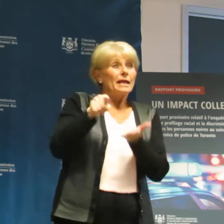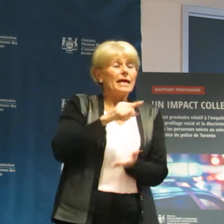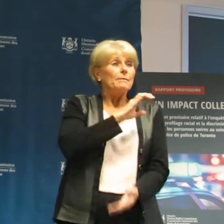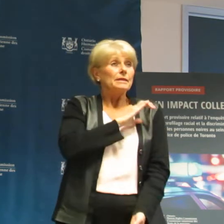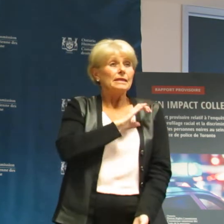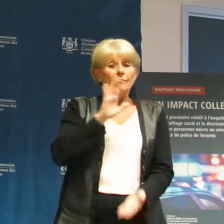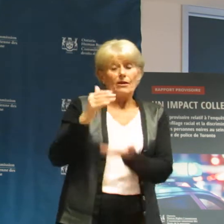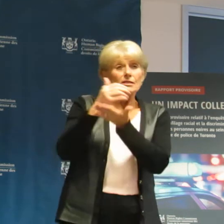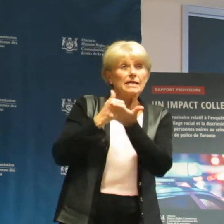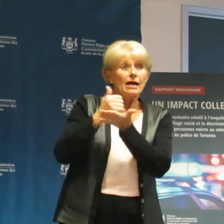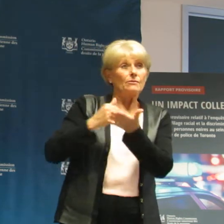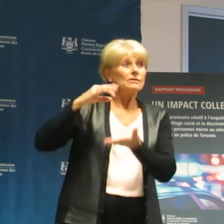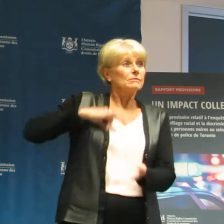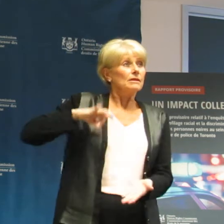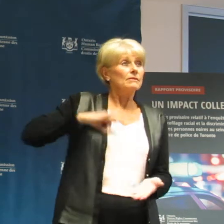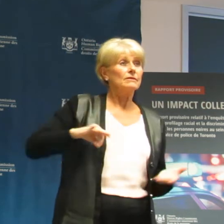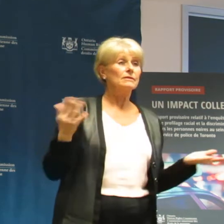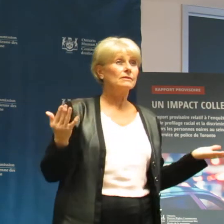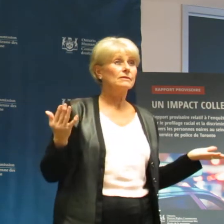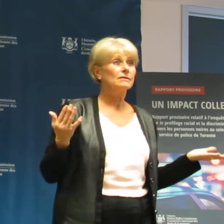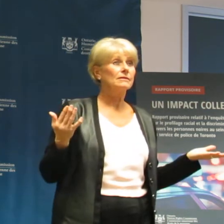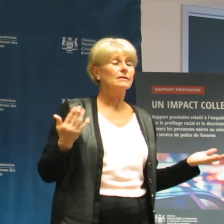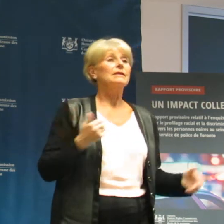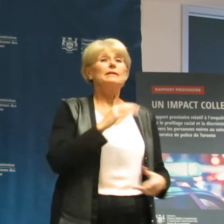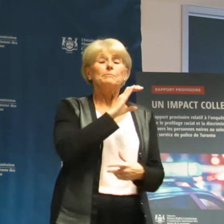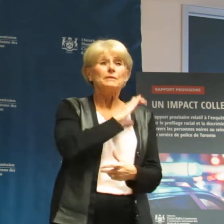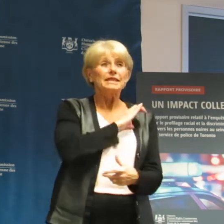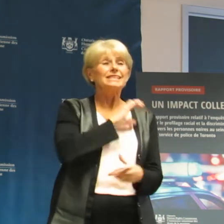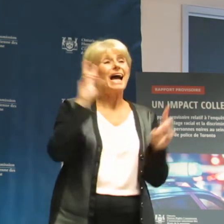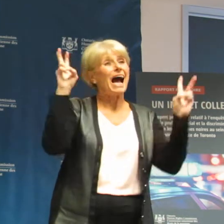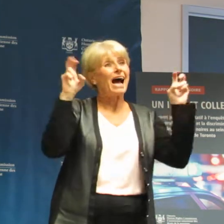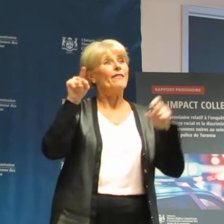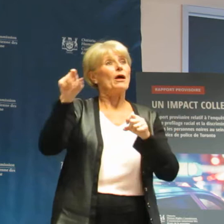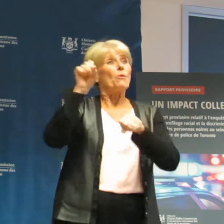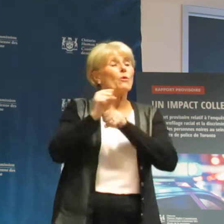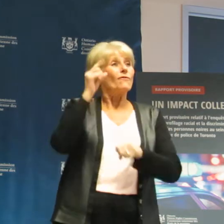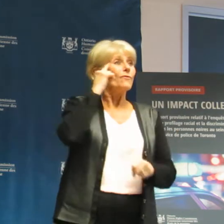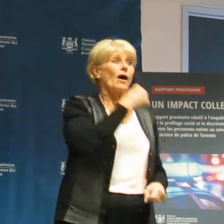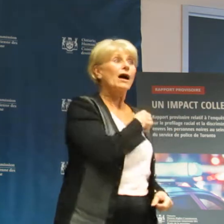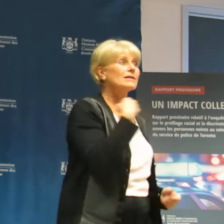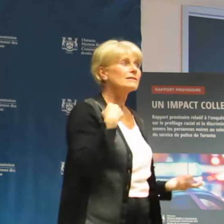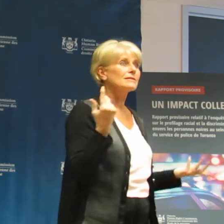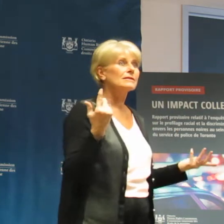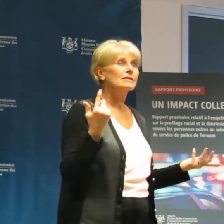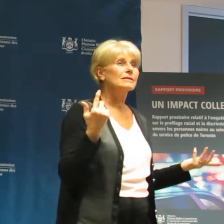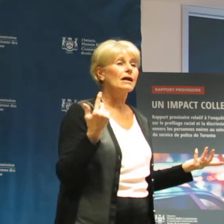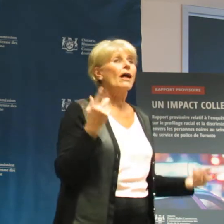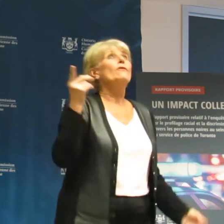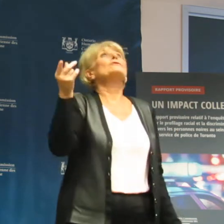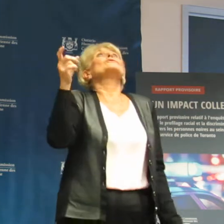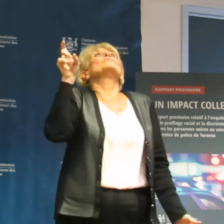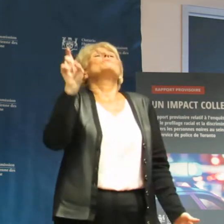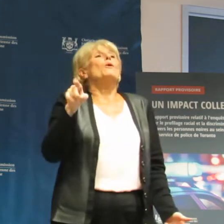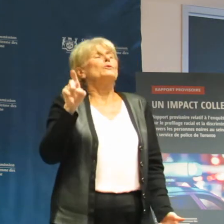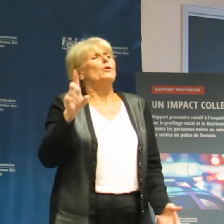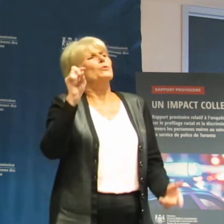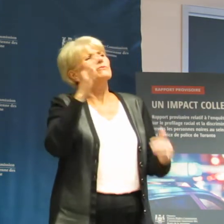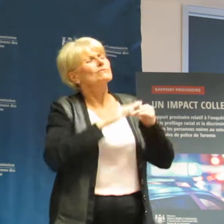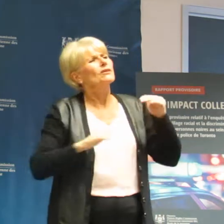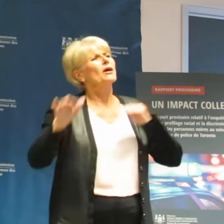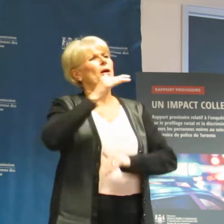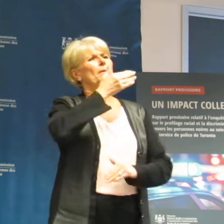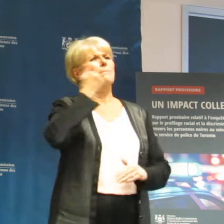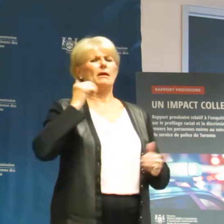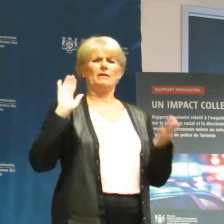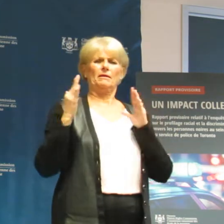officers salaries and benefits, the police actually work for us. They are supposed to do far better than